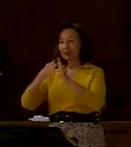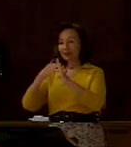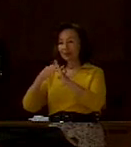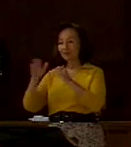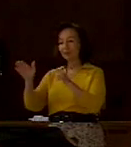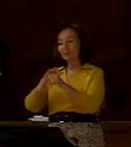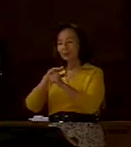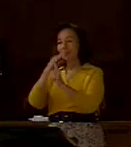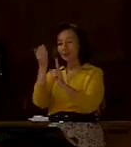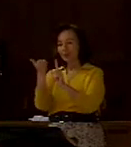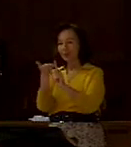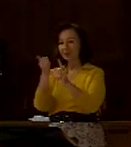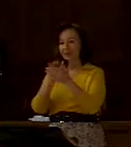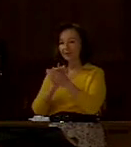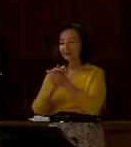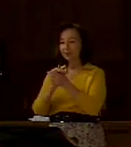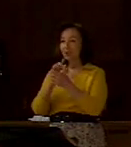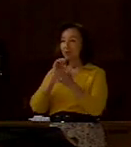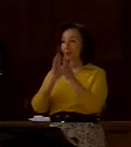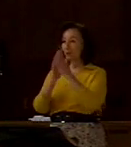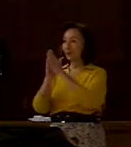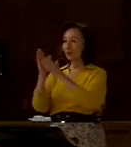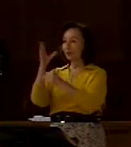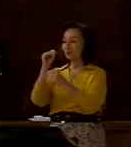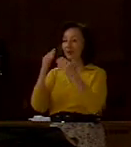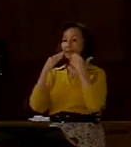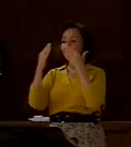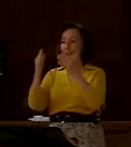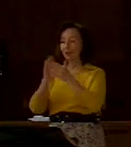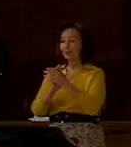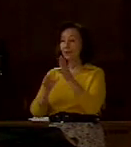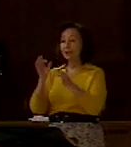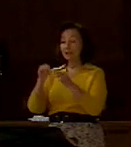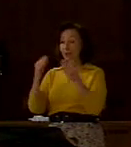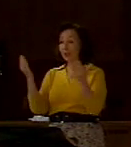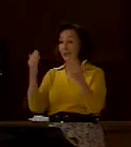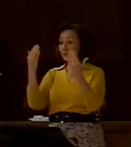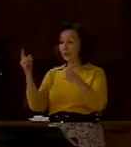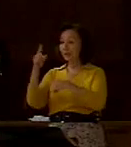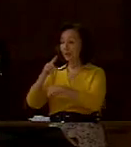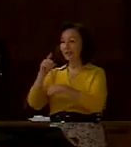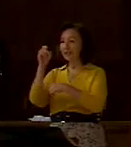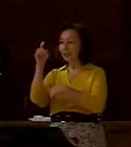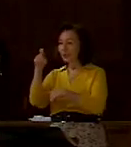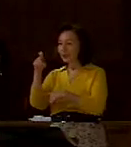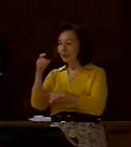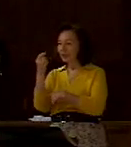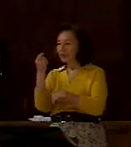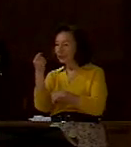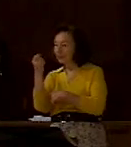fully persuaded. We praise you and we thank you. If you are here today and you need just